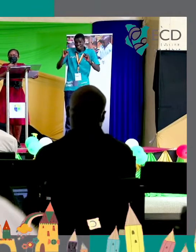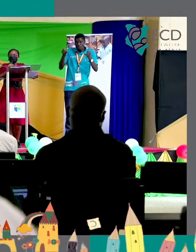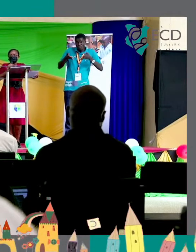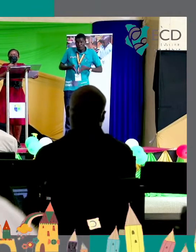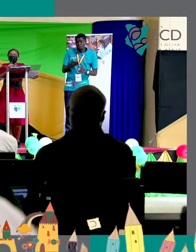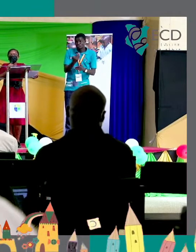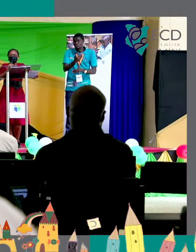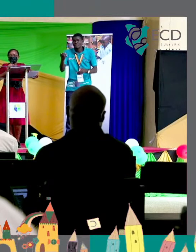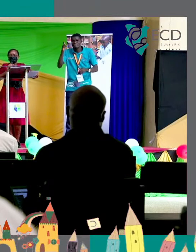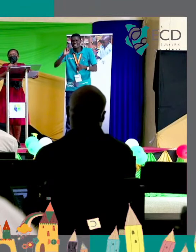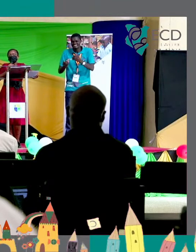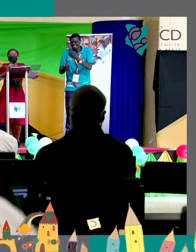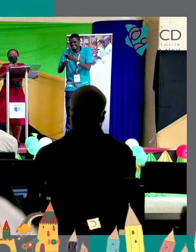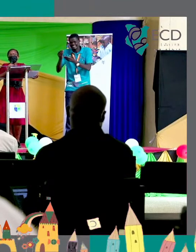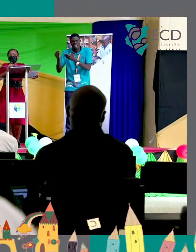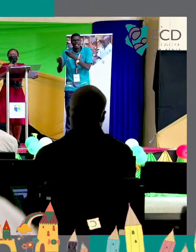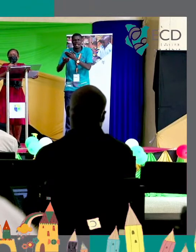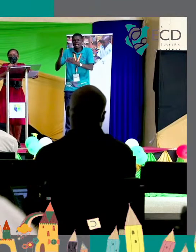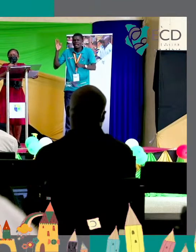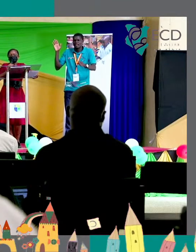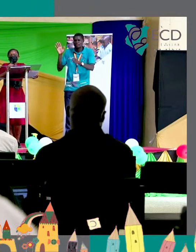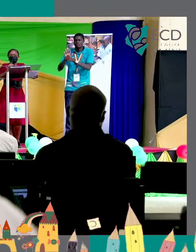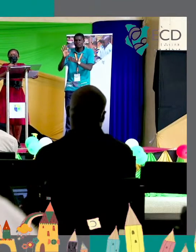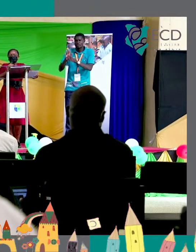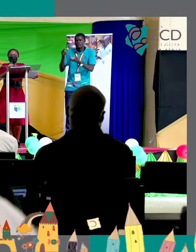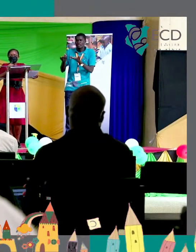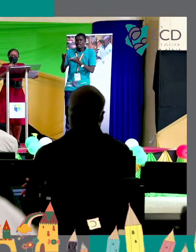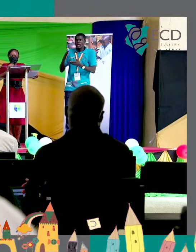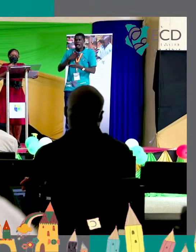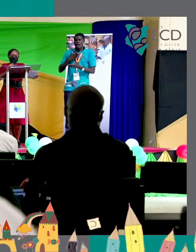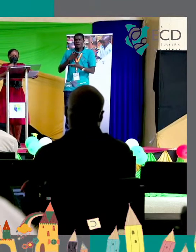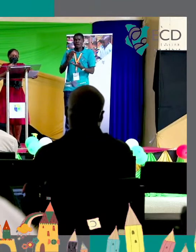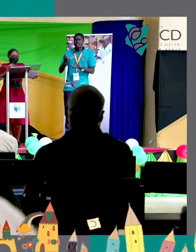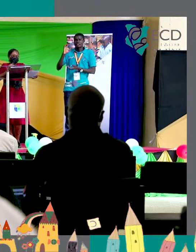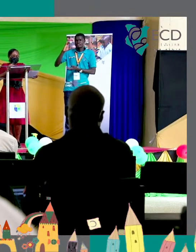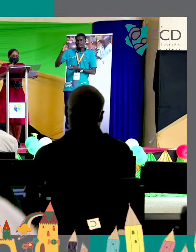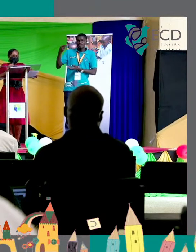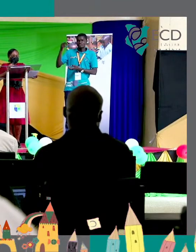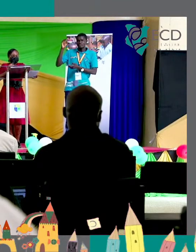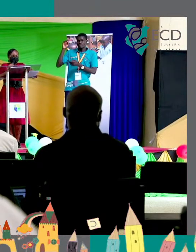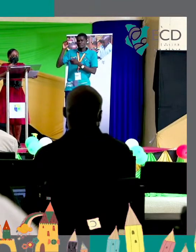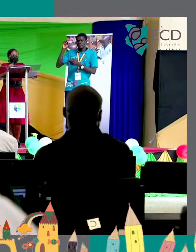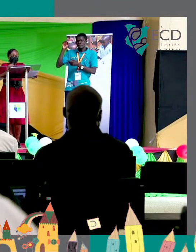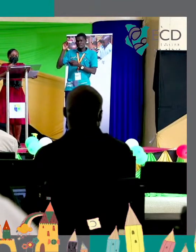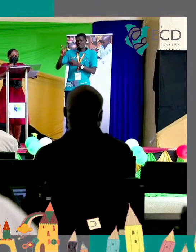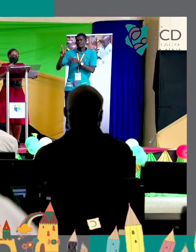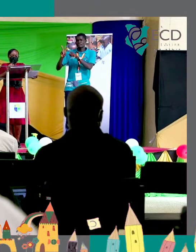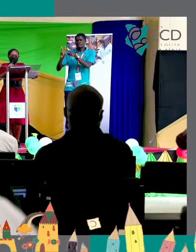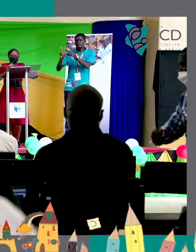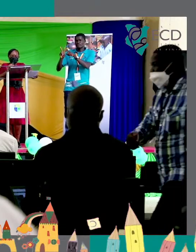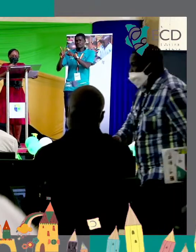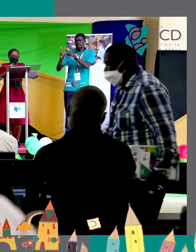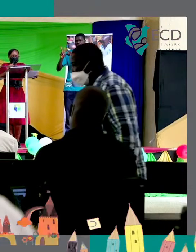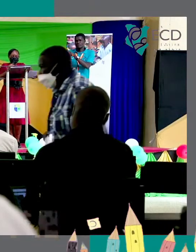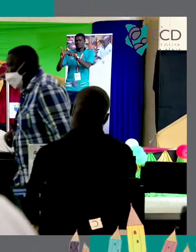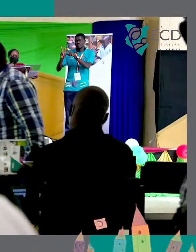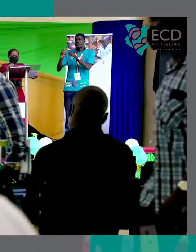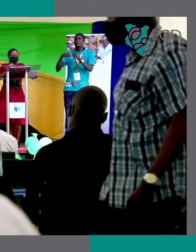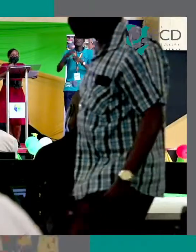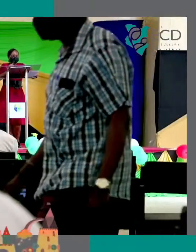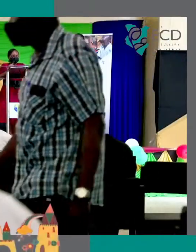volunteers. So we need to strengthen our community health strategy programs. So I'll say thank